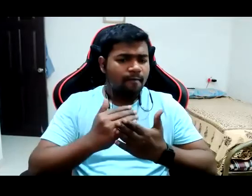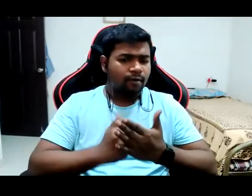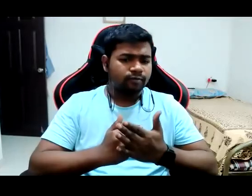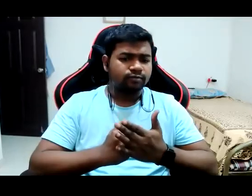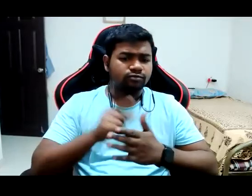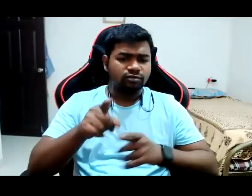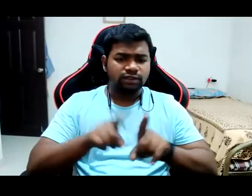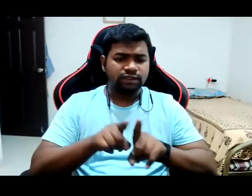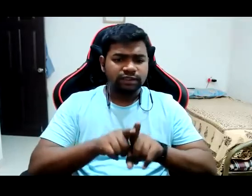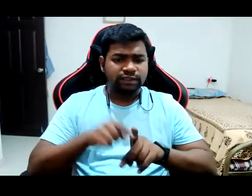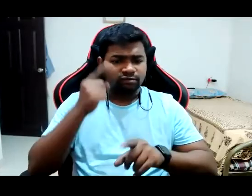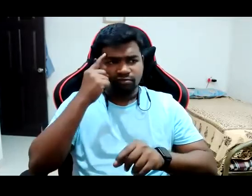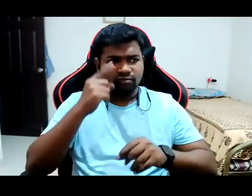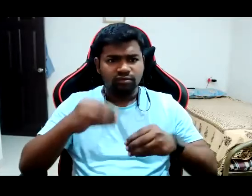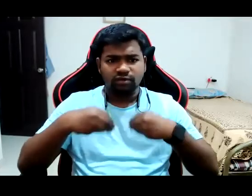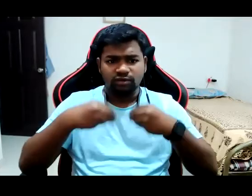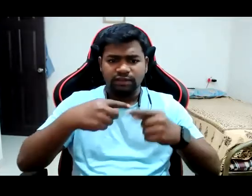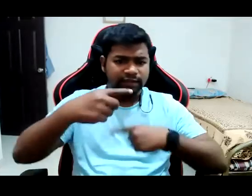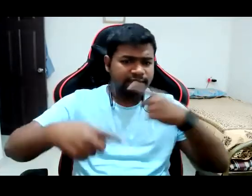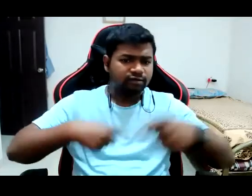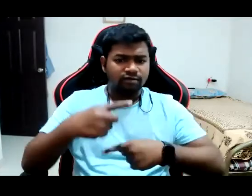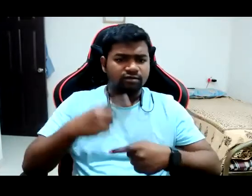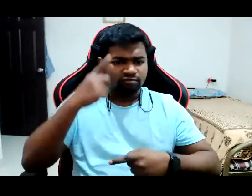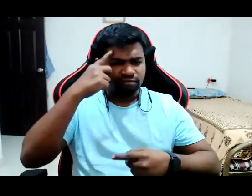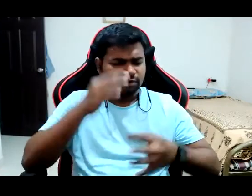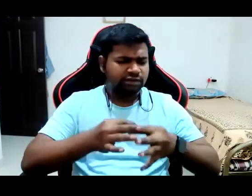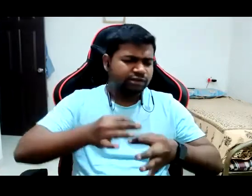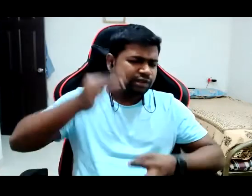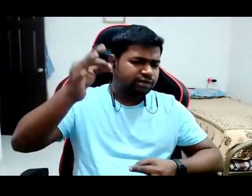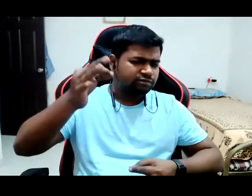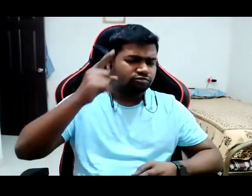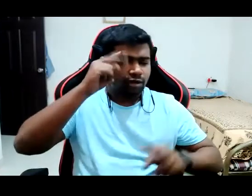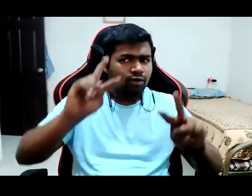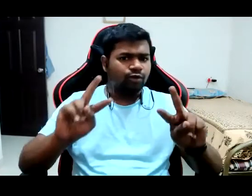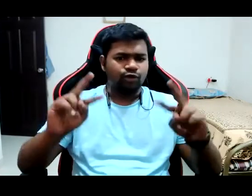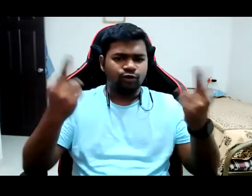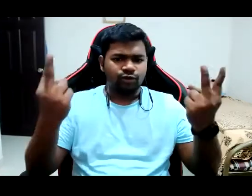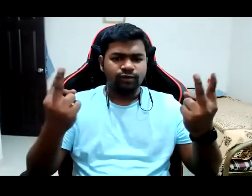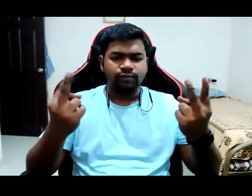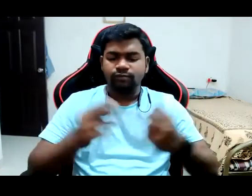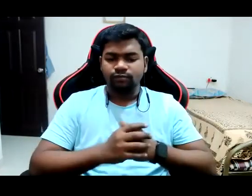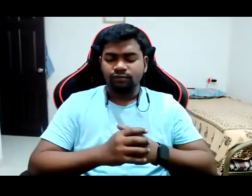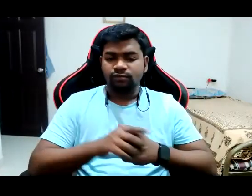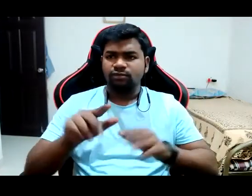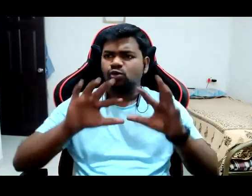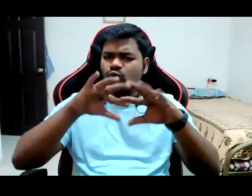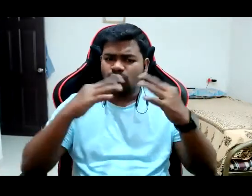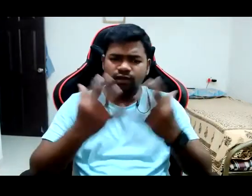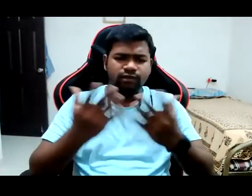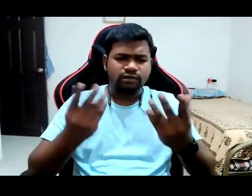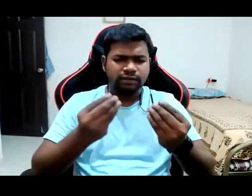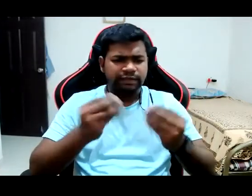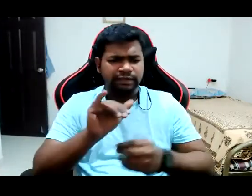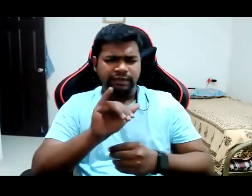reinvent the wheel, right? But don't stress about. Oh, is this really unique? Is there anything in the world that does something similar?